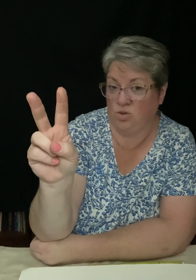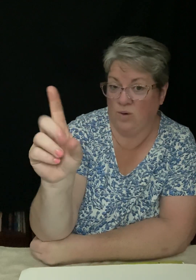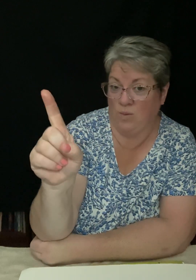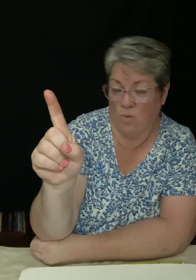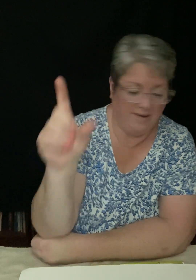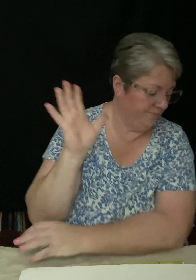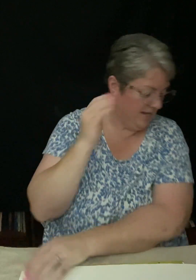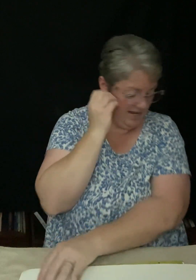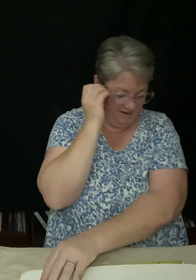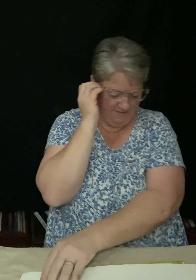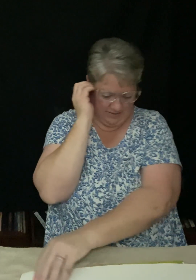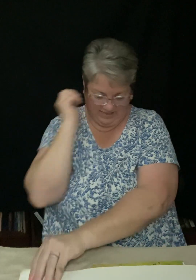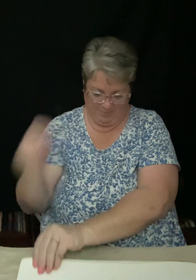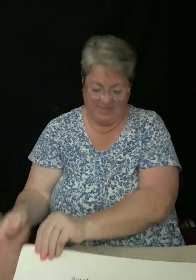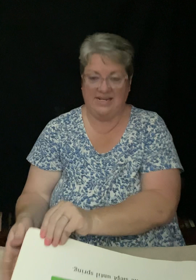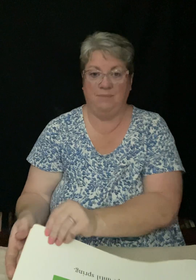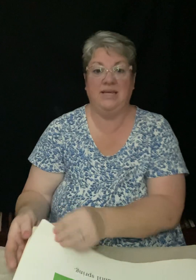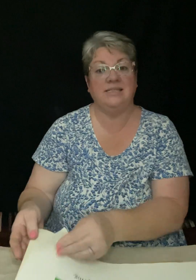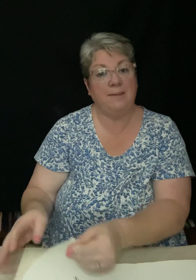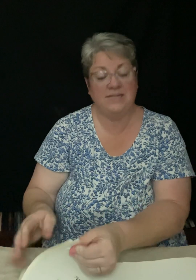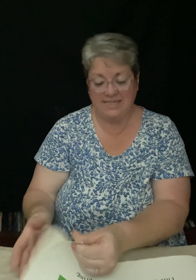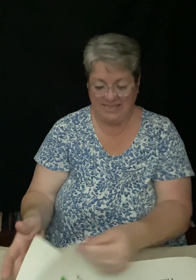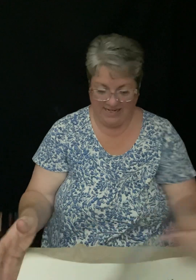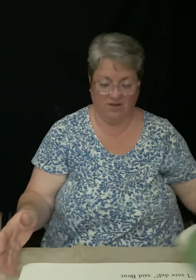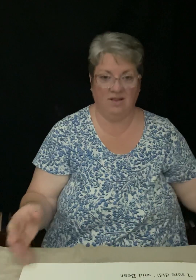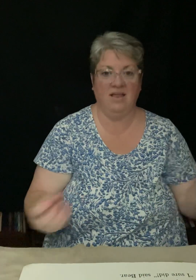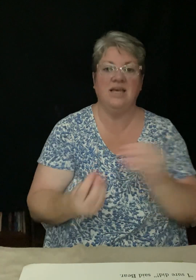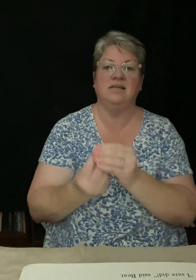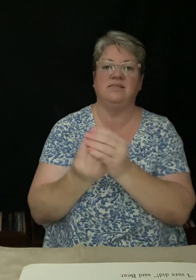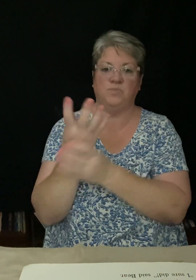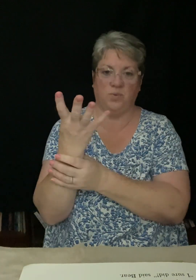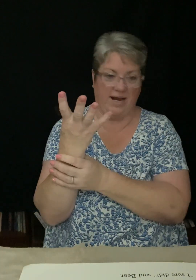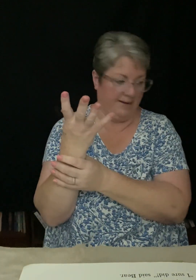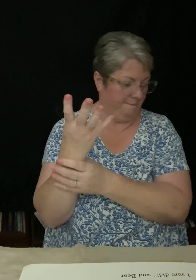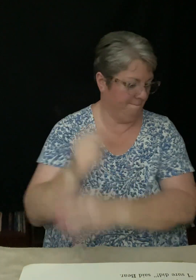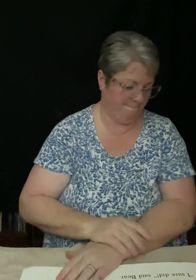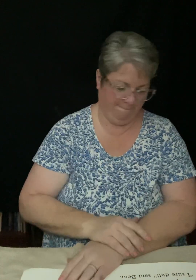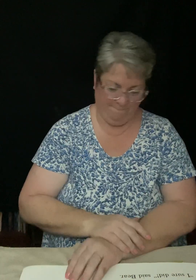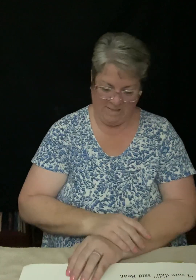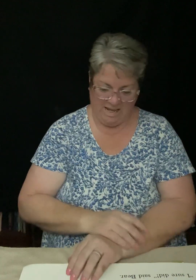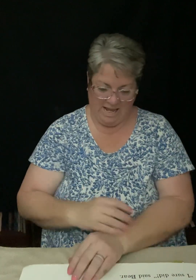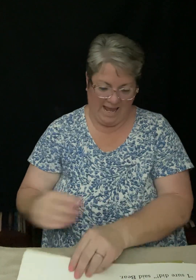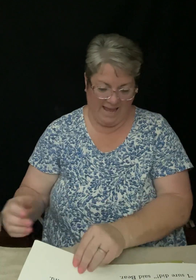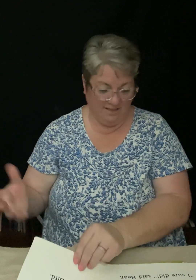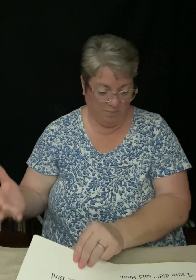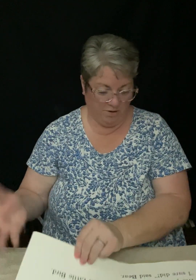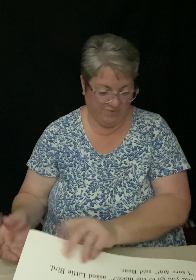and 1. He fell asleep, and this time he slept until spring. And Little Bird